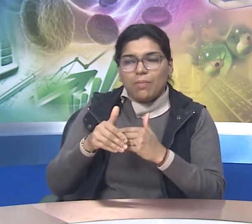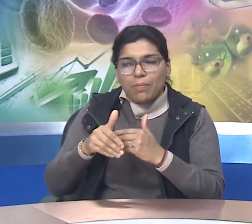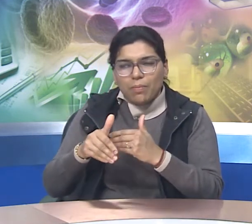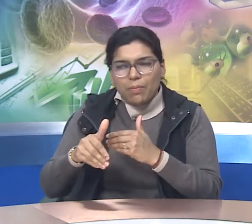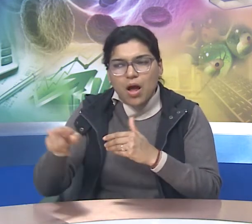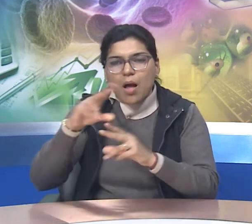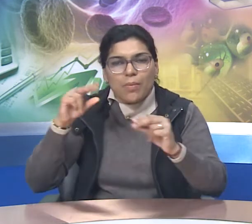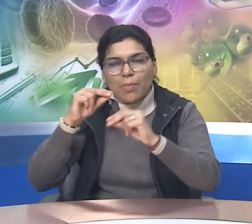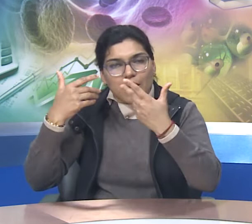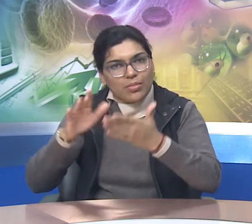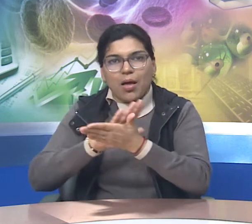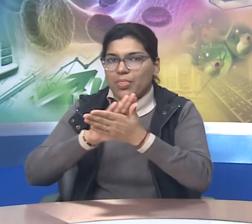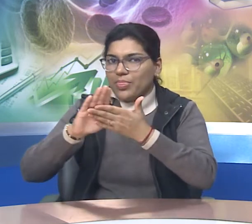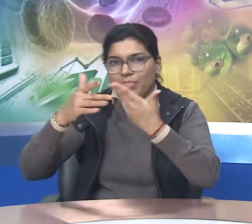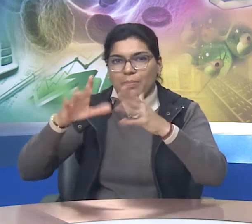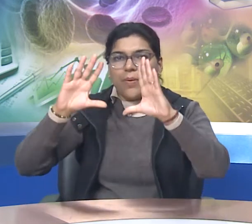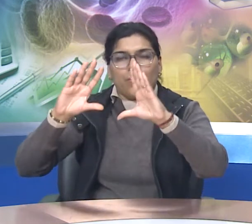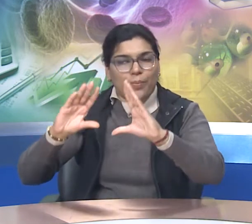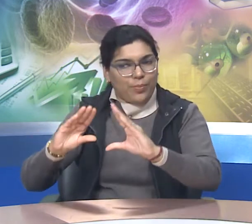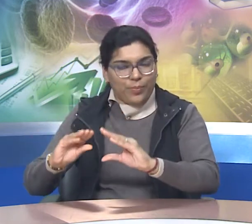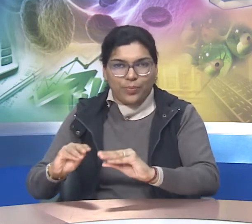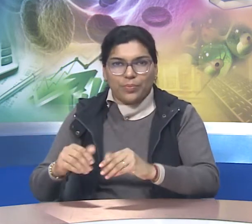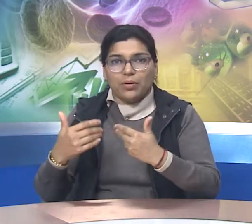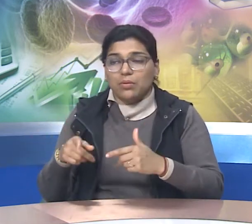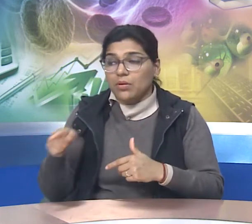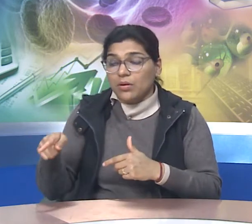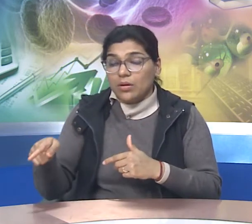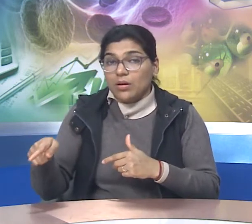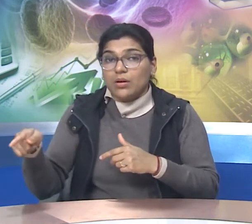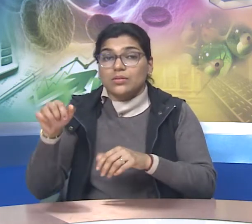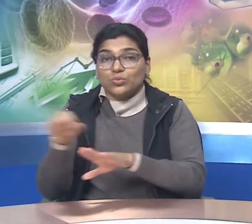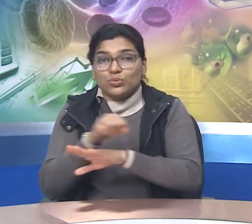who had been quiet all this time,